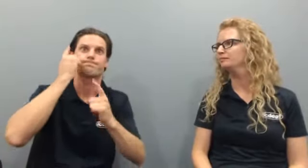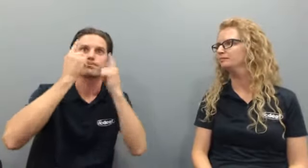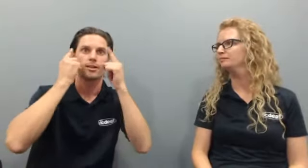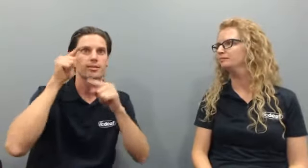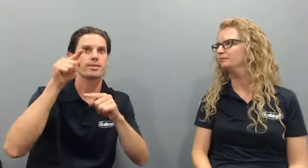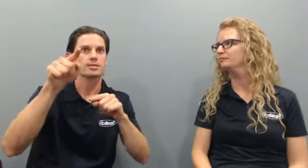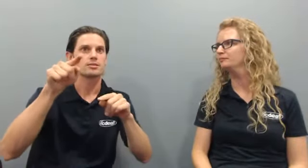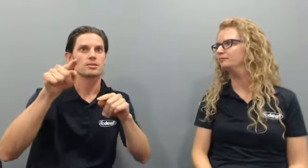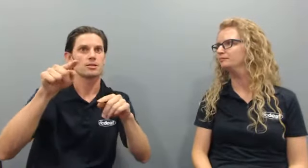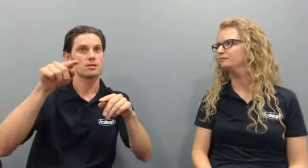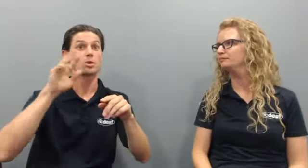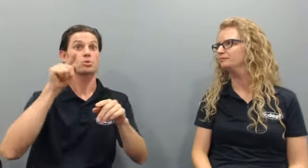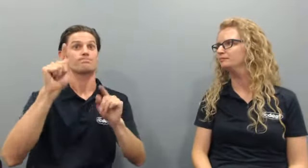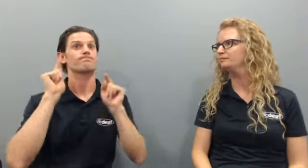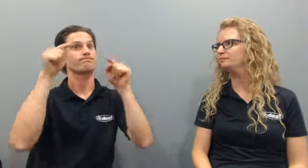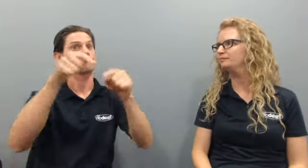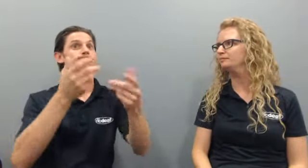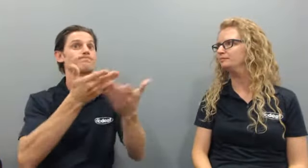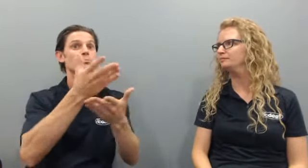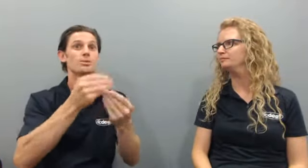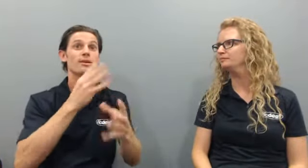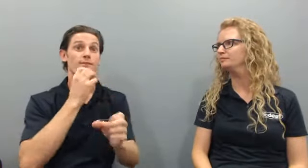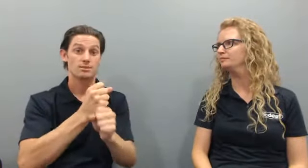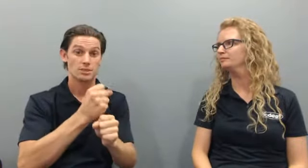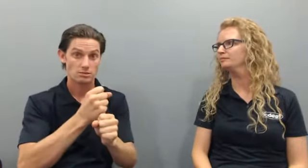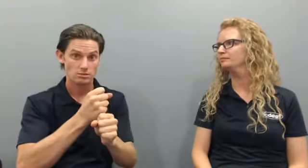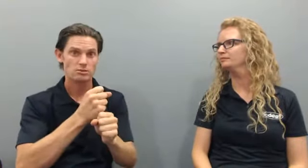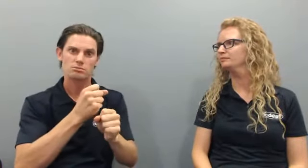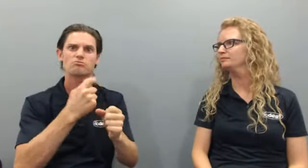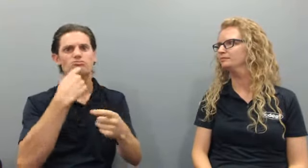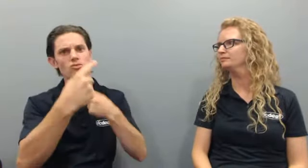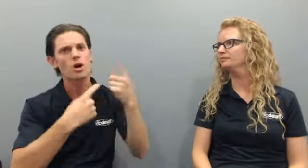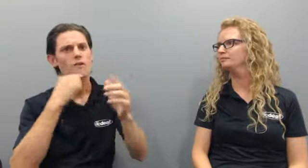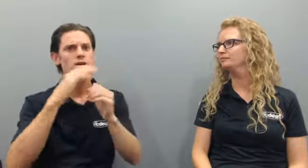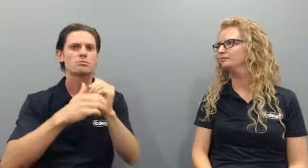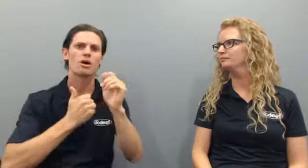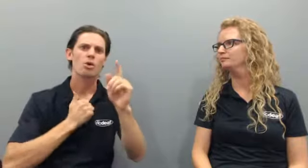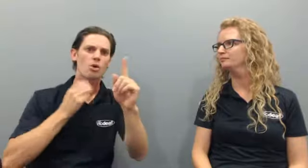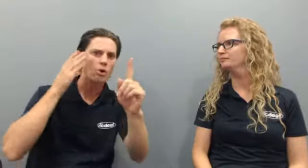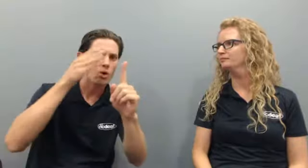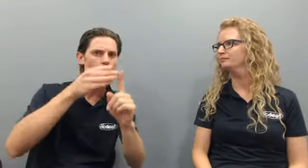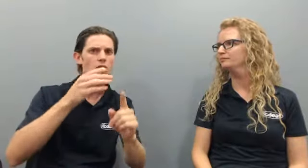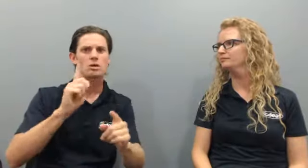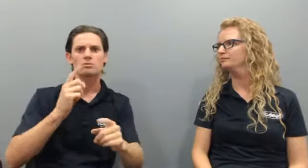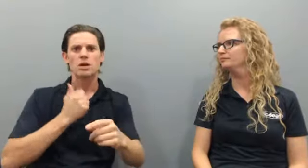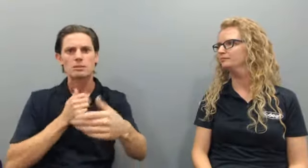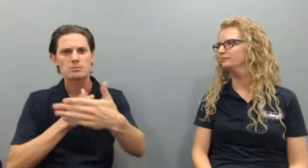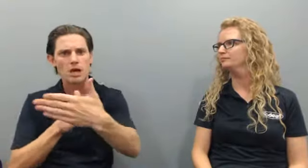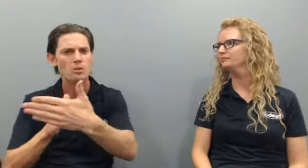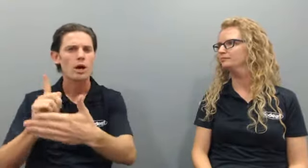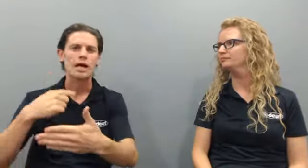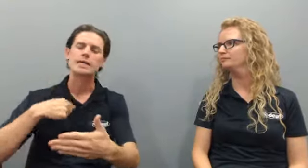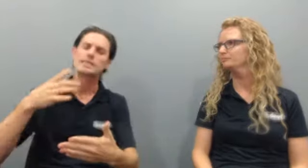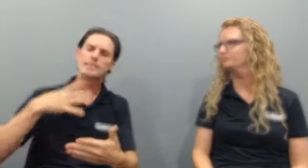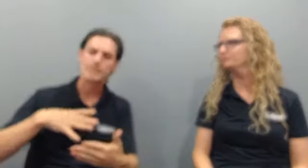It's also very important to consider when you do have that conversation with the planners that you talk about your goal, your